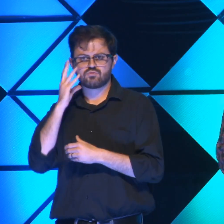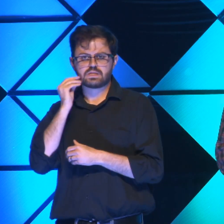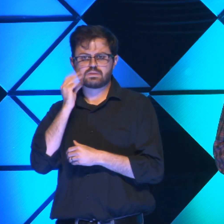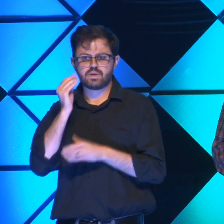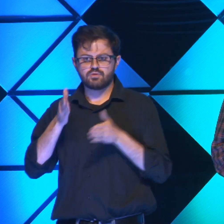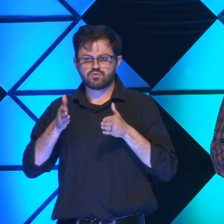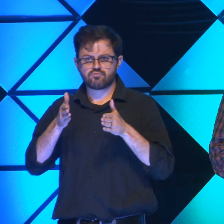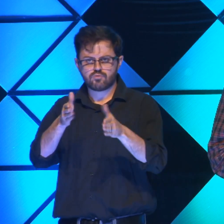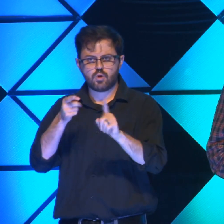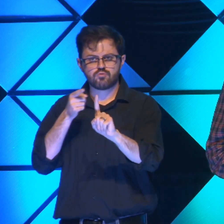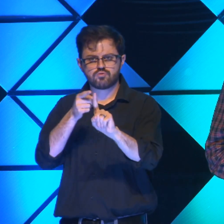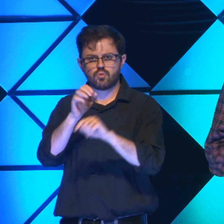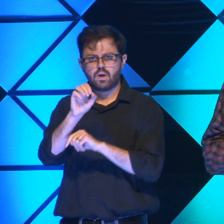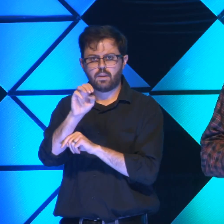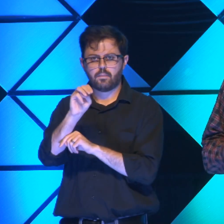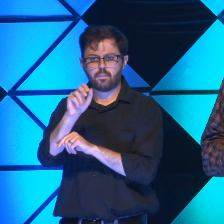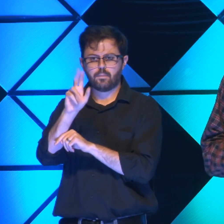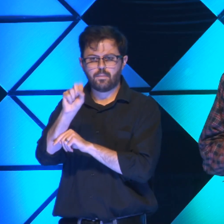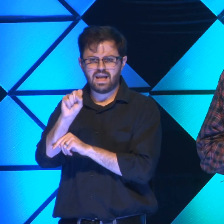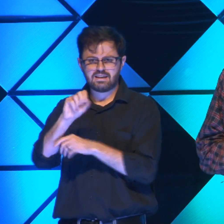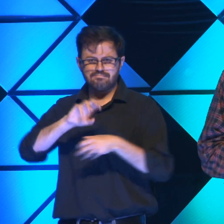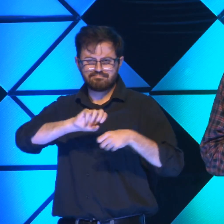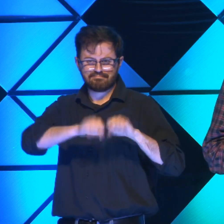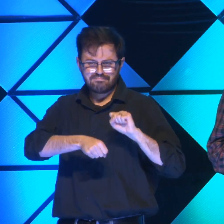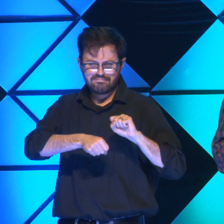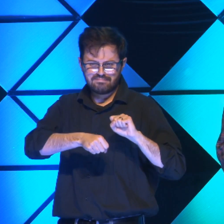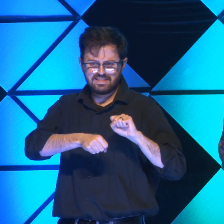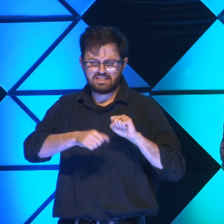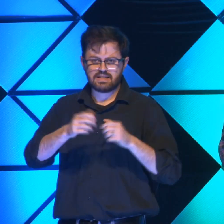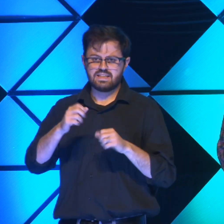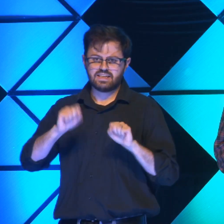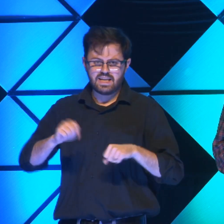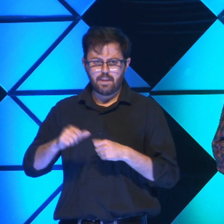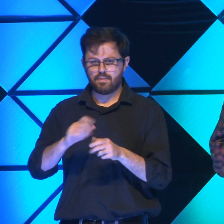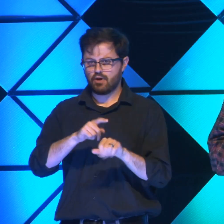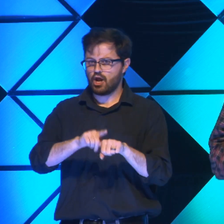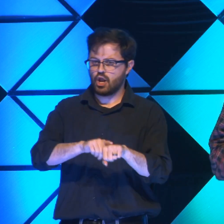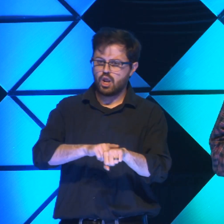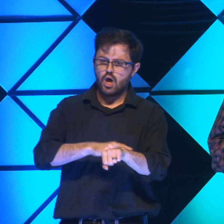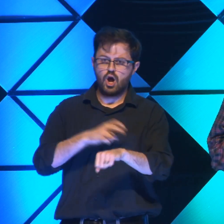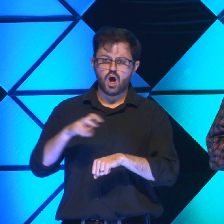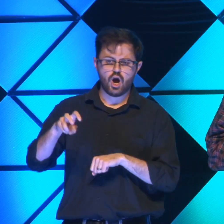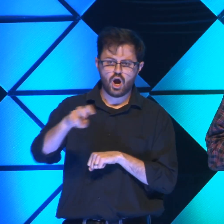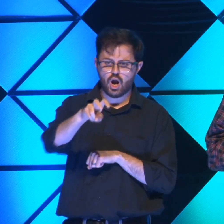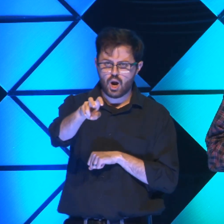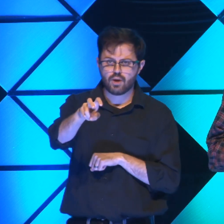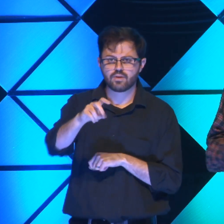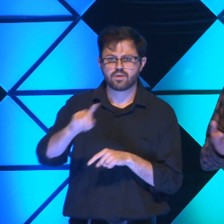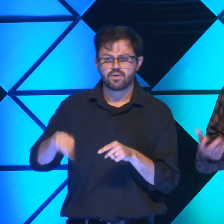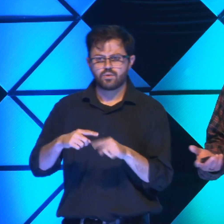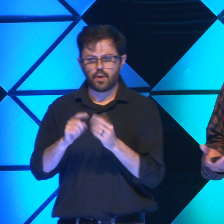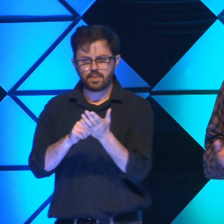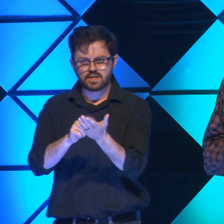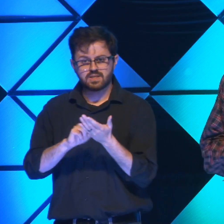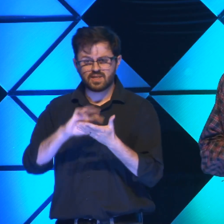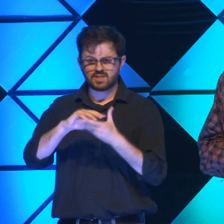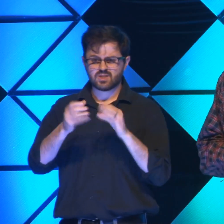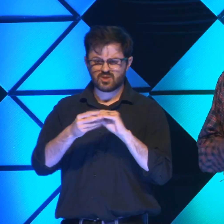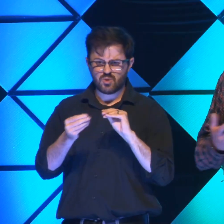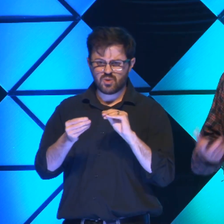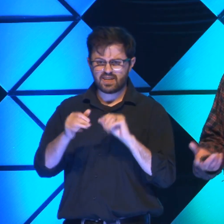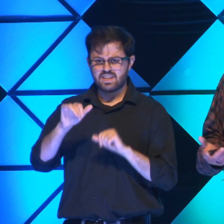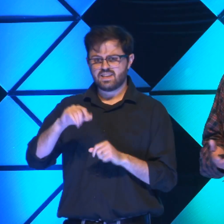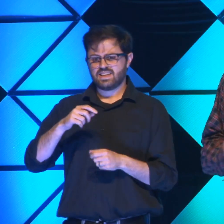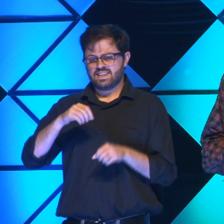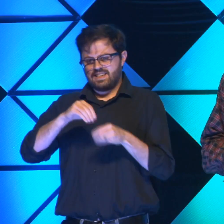that road long. When we talk about the story, we're going to talk about a 7-mile journey for the disciples, and I can tell you that some of the